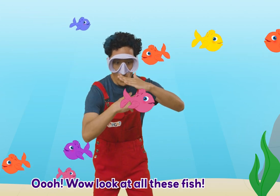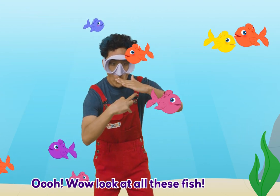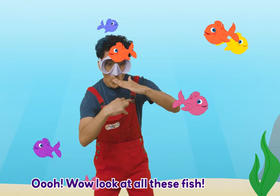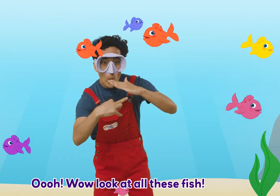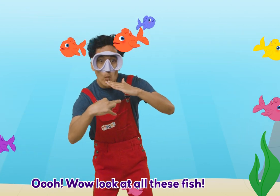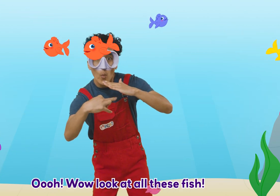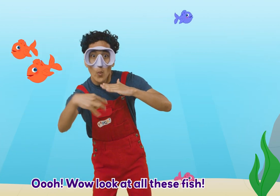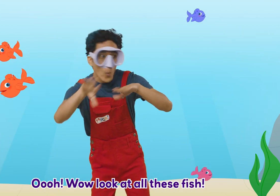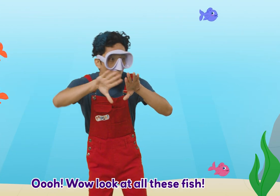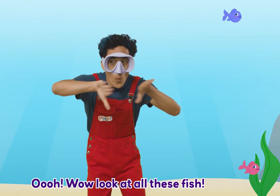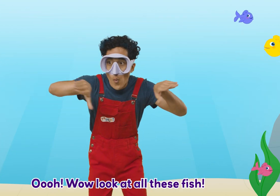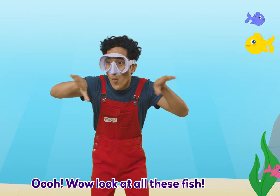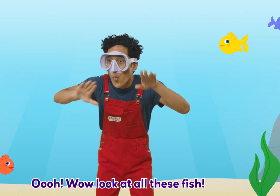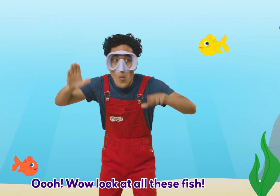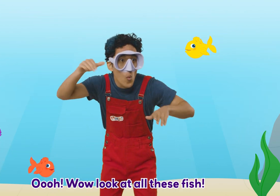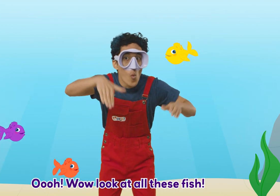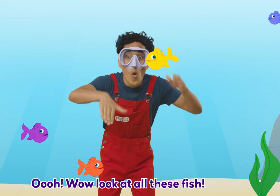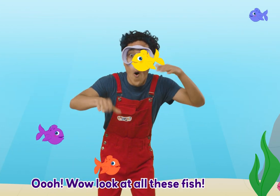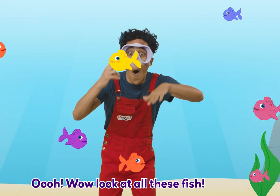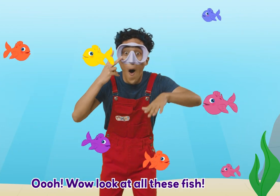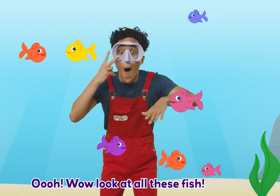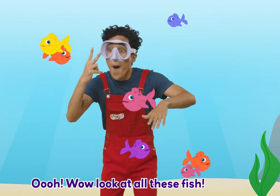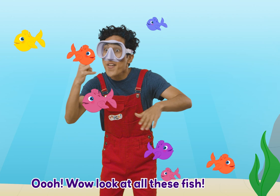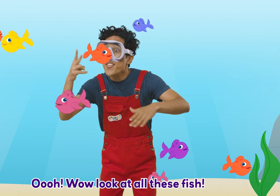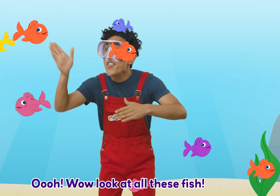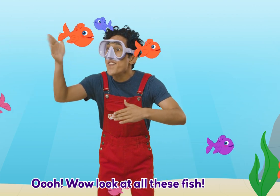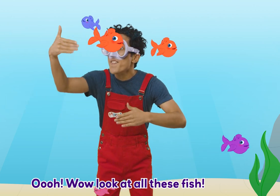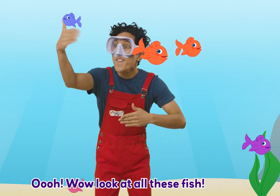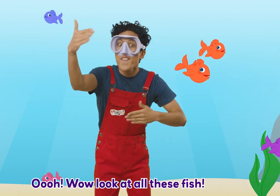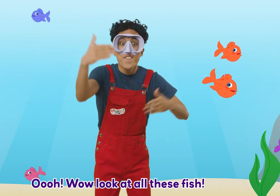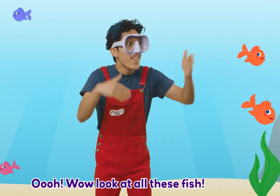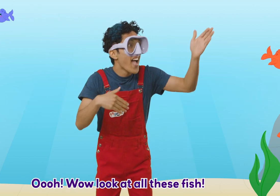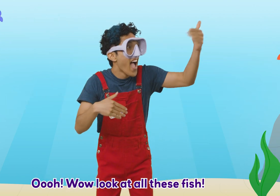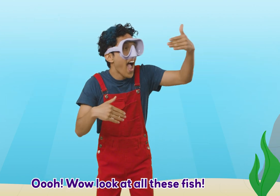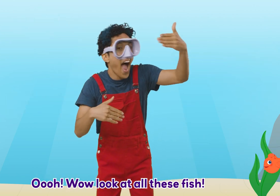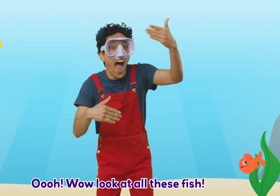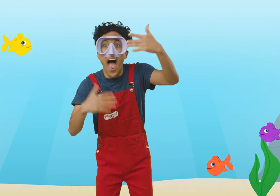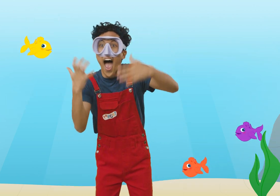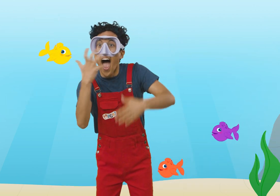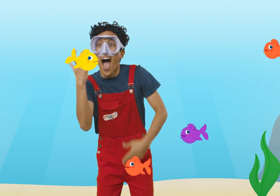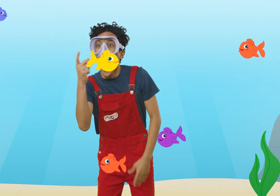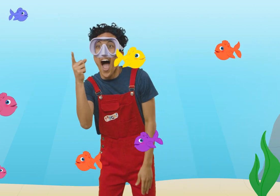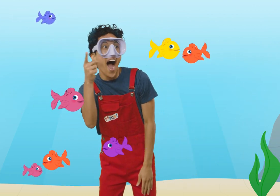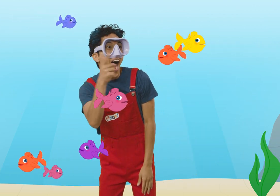Ooh, wow, look at all these fish. Wow!